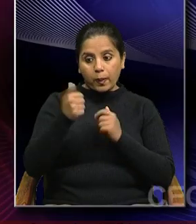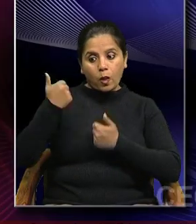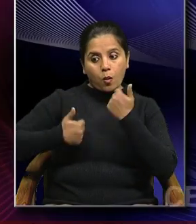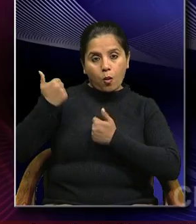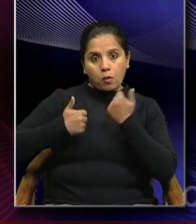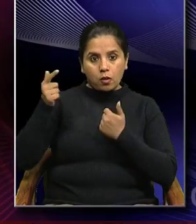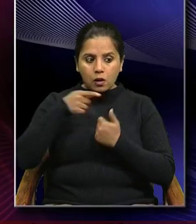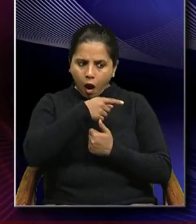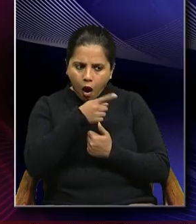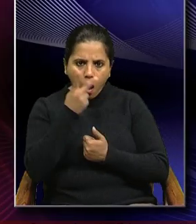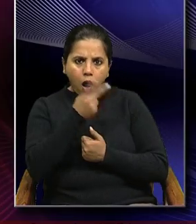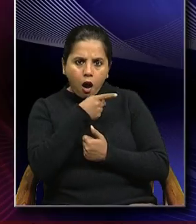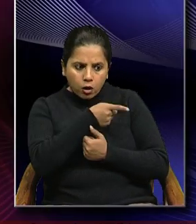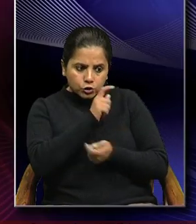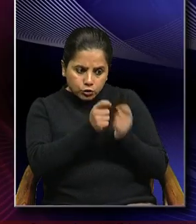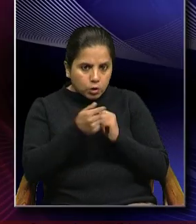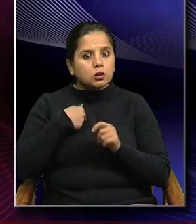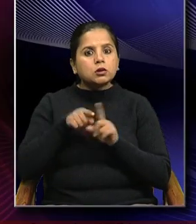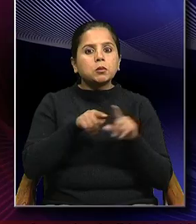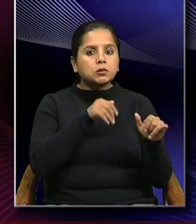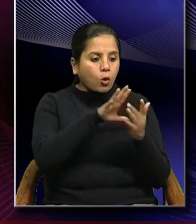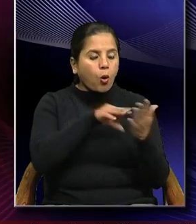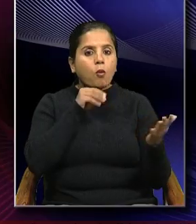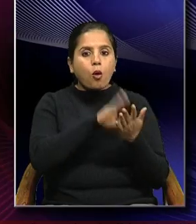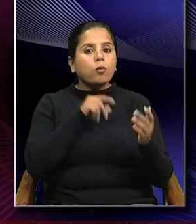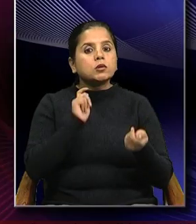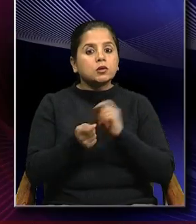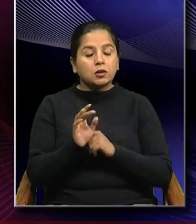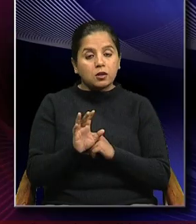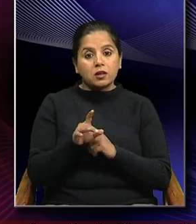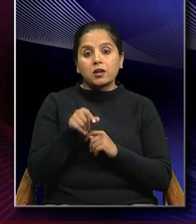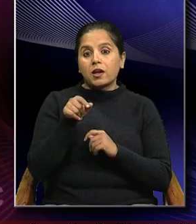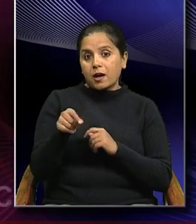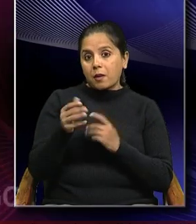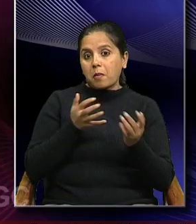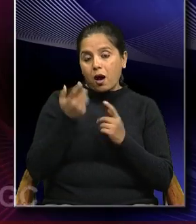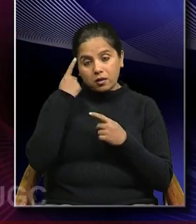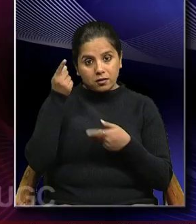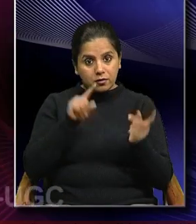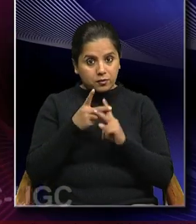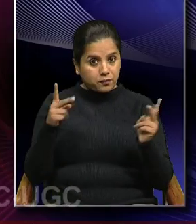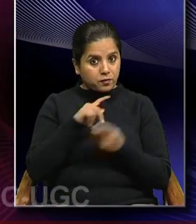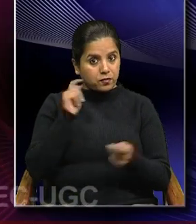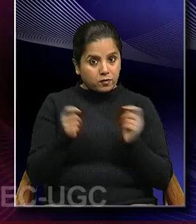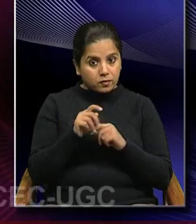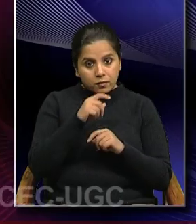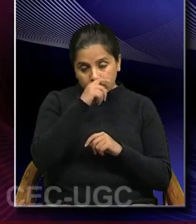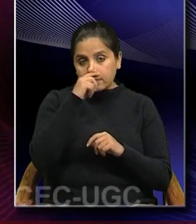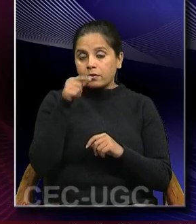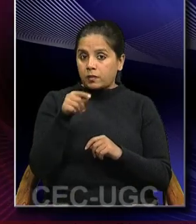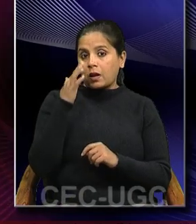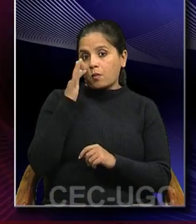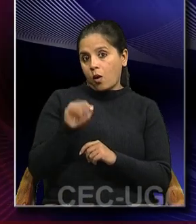are also making the similar kind of changes there. So, changing marketing strategies are actually another